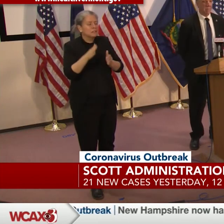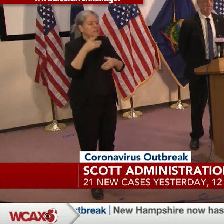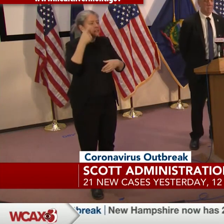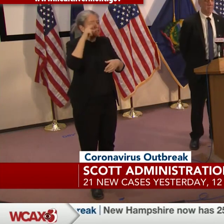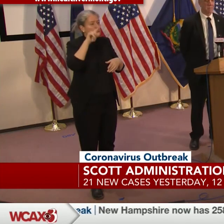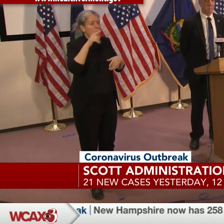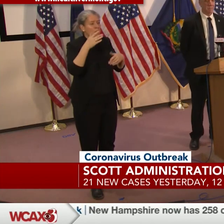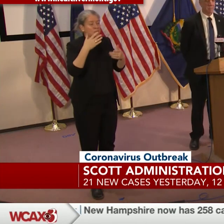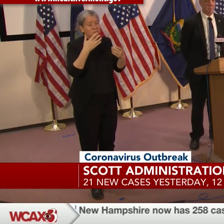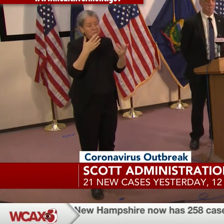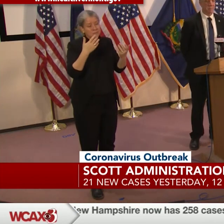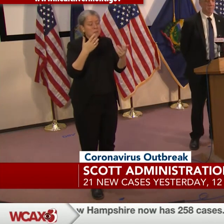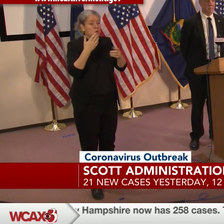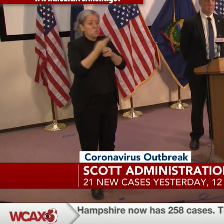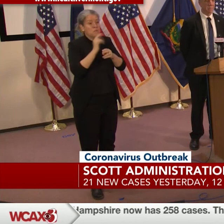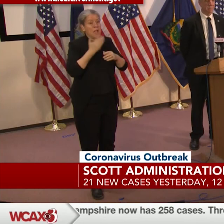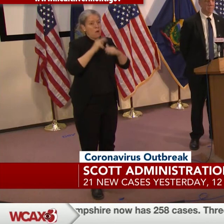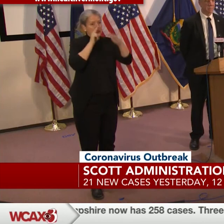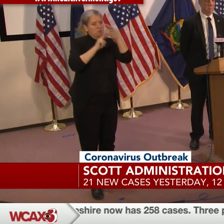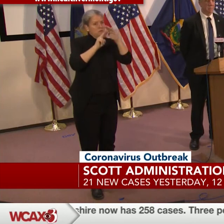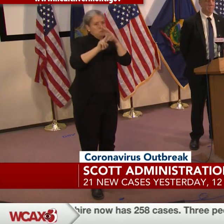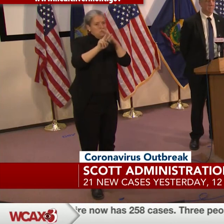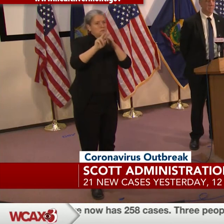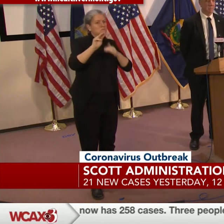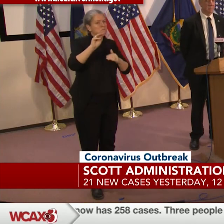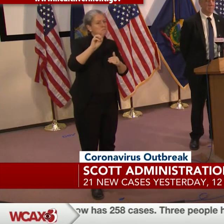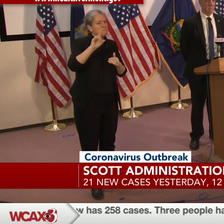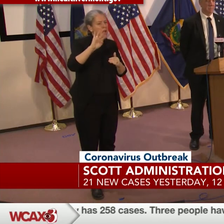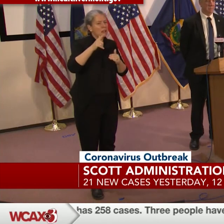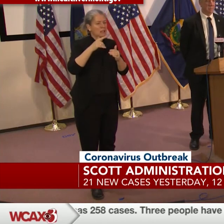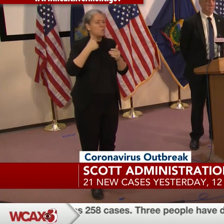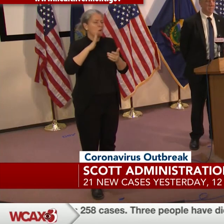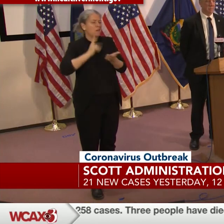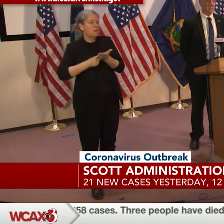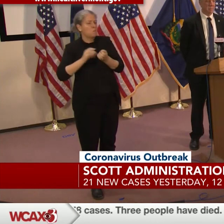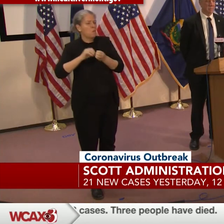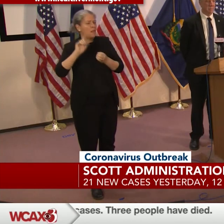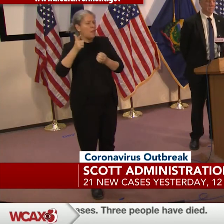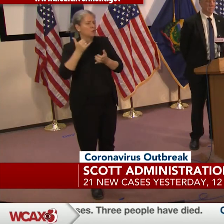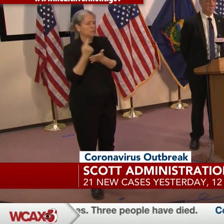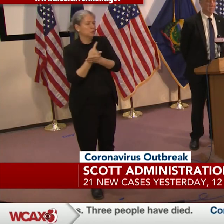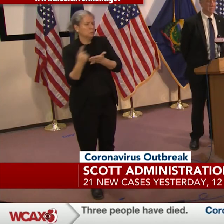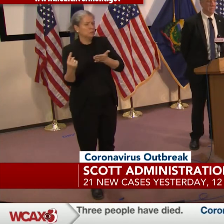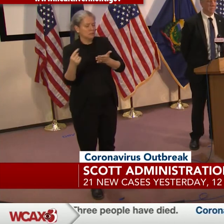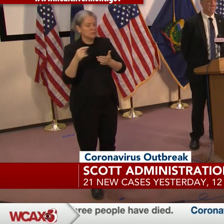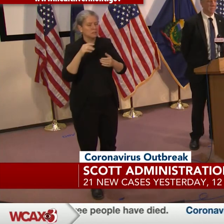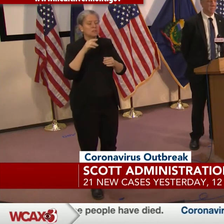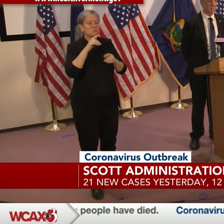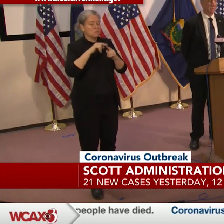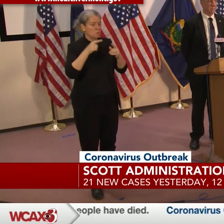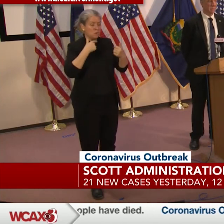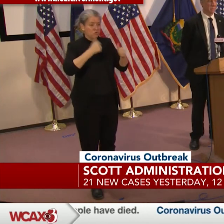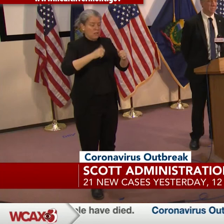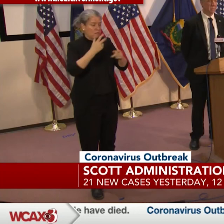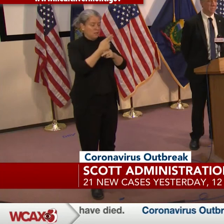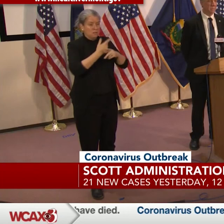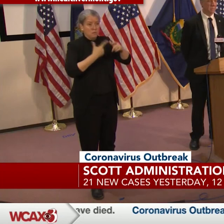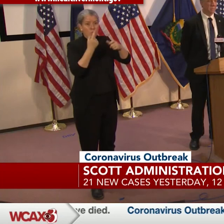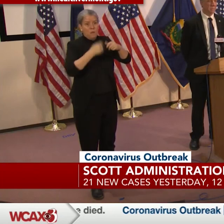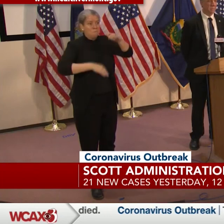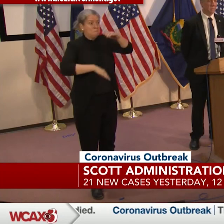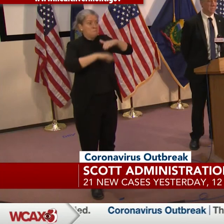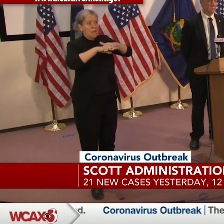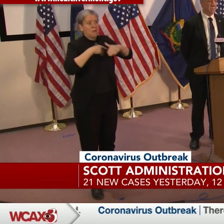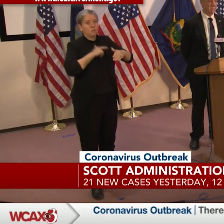using their modeling that we've been talking about, sets the maximum medical surge for beds, ICUs,